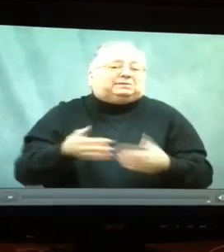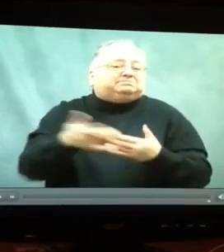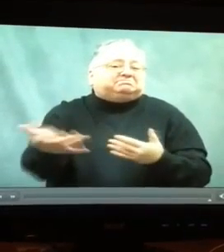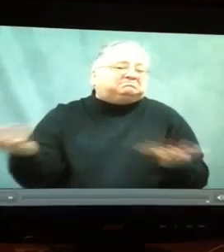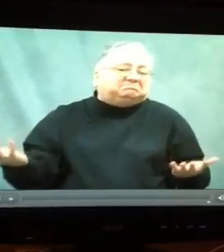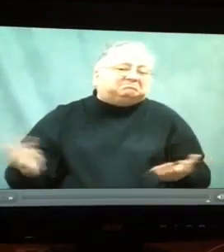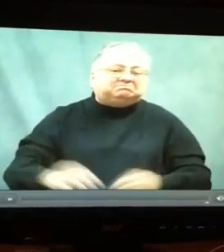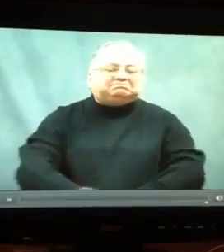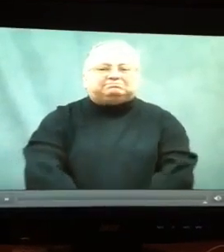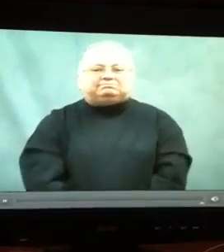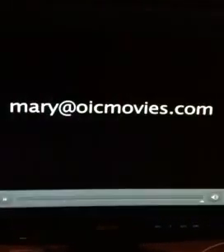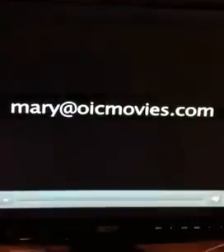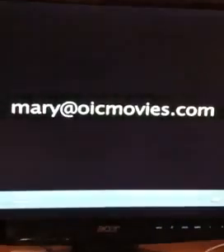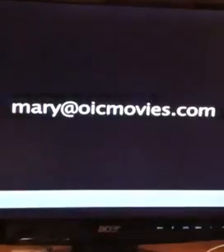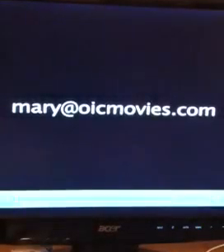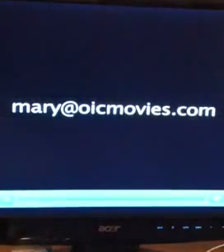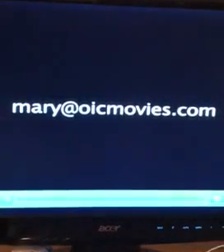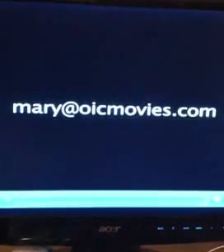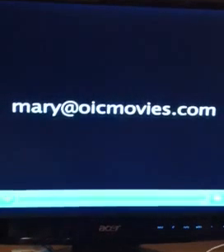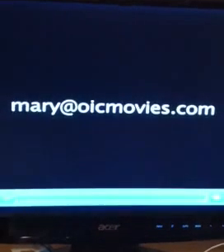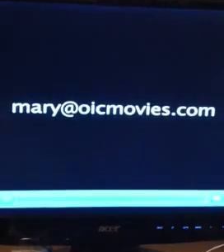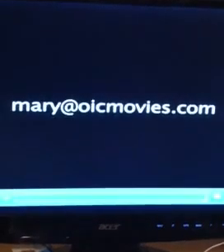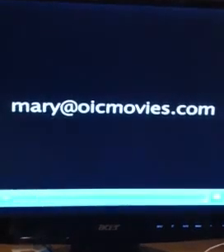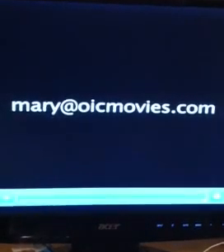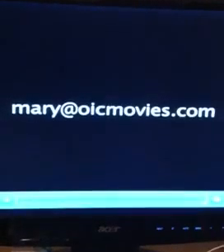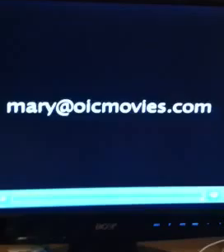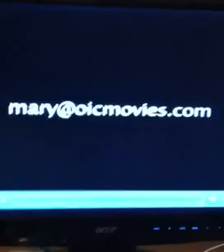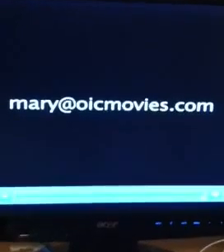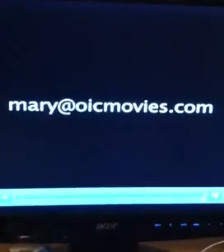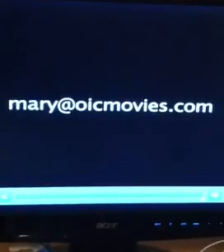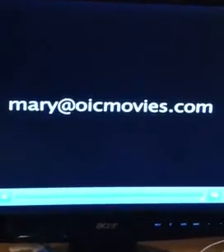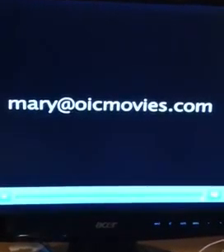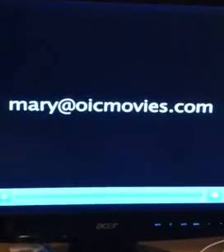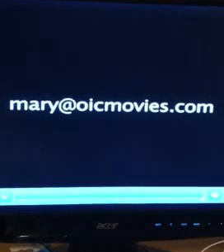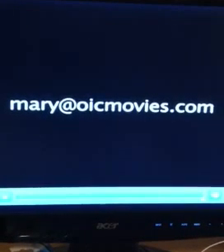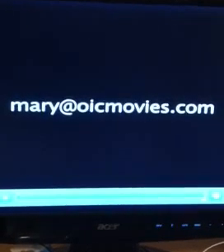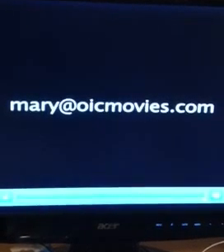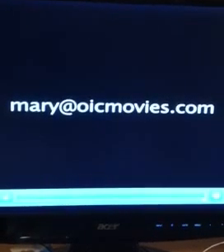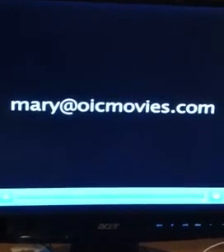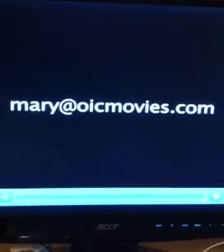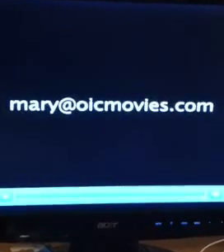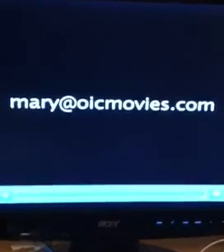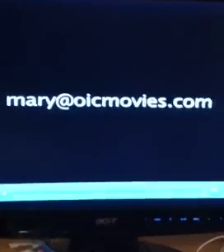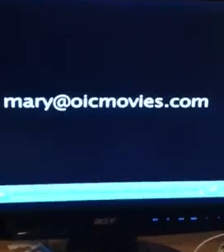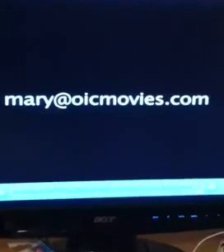but to still protect people from internet piracy.